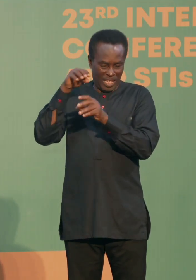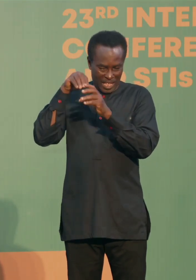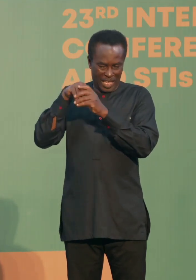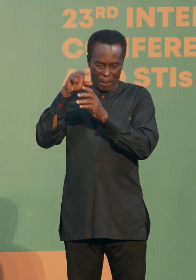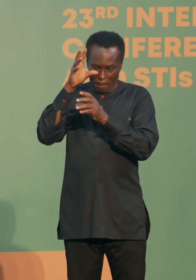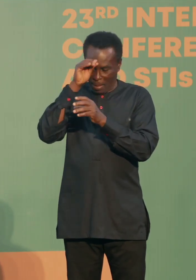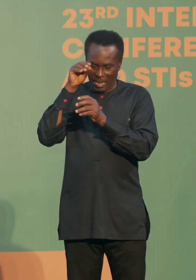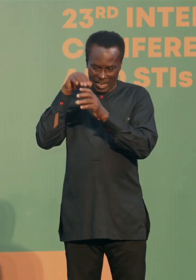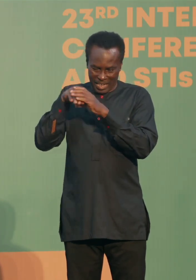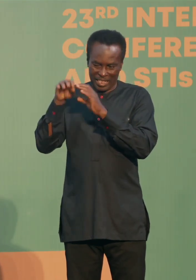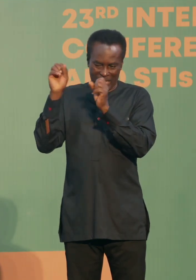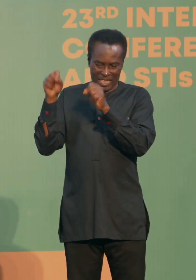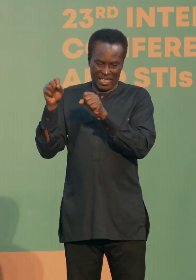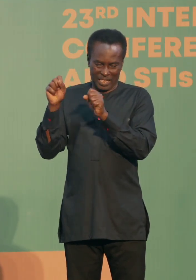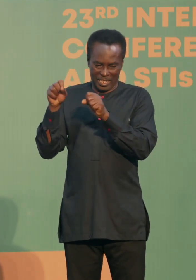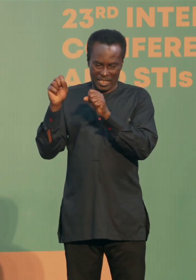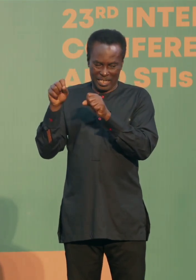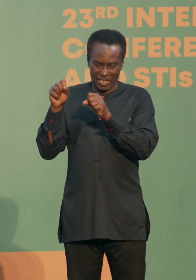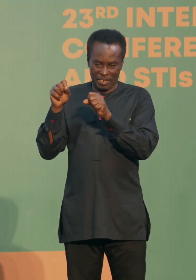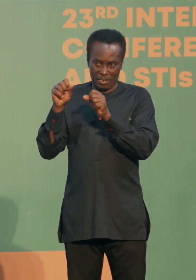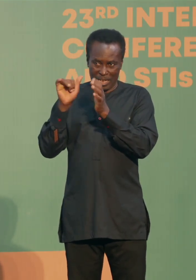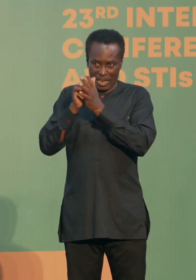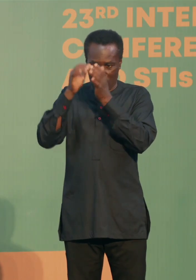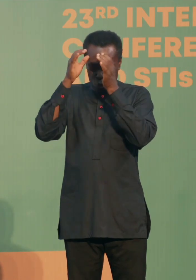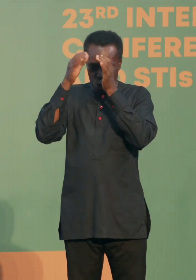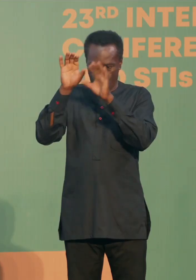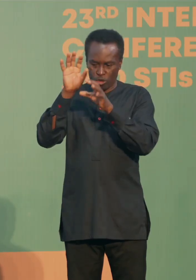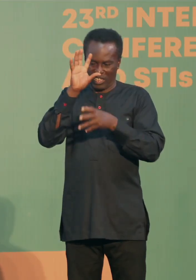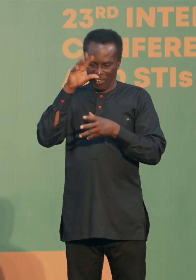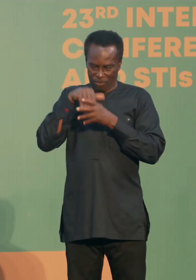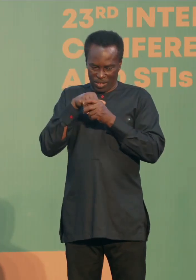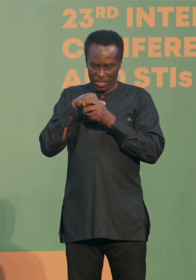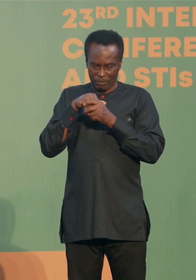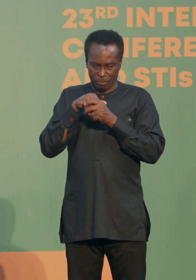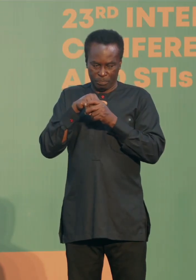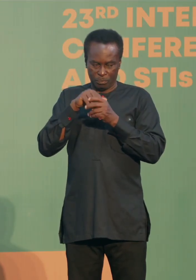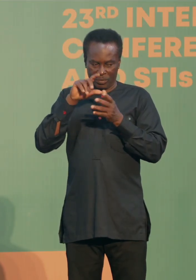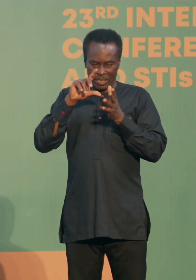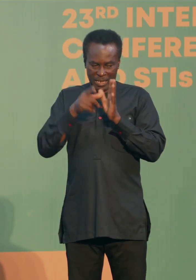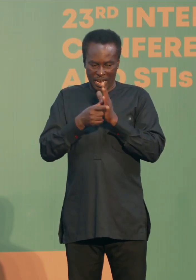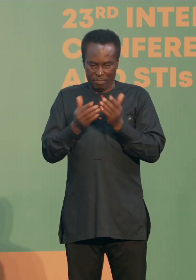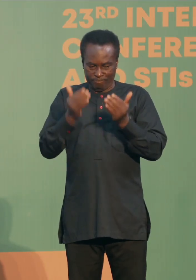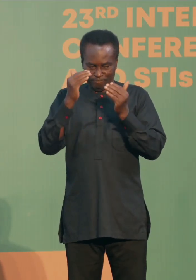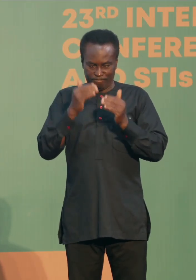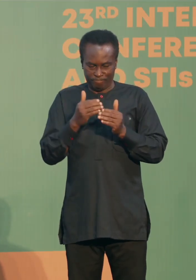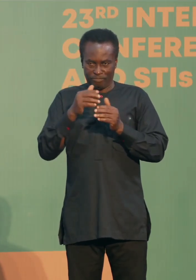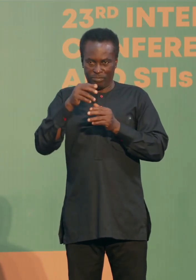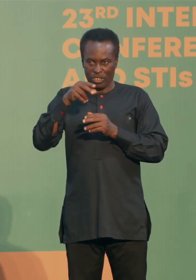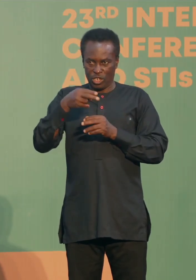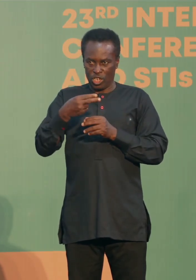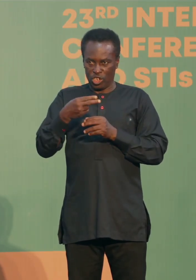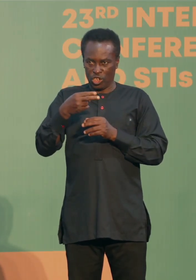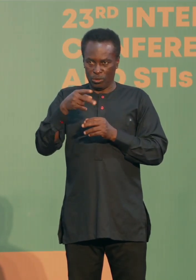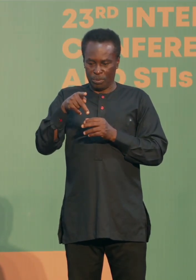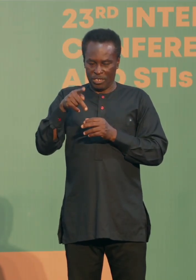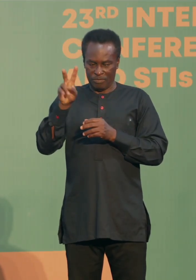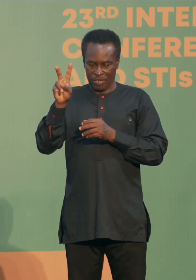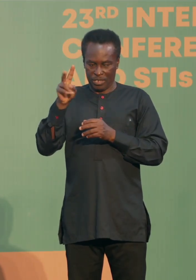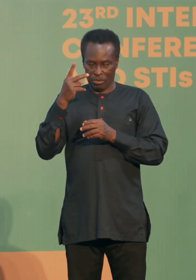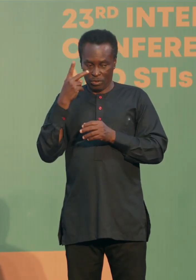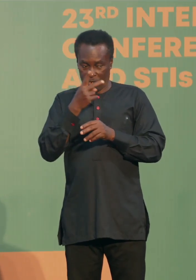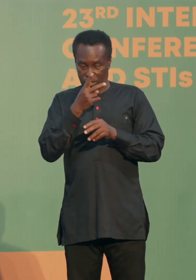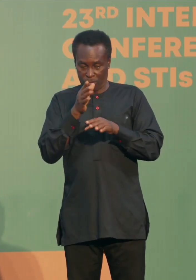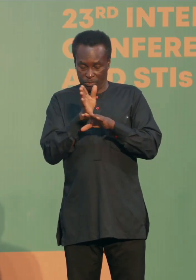that epithelial disruption, as we call it. And the next one is the HPV one. And as I said already,